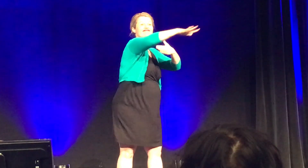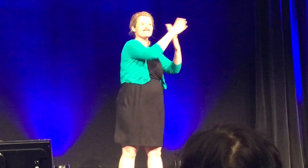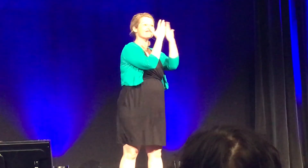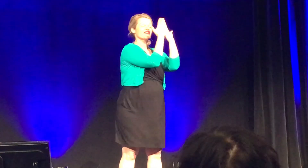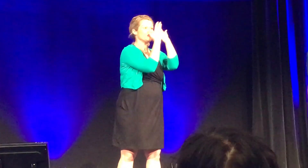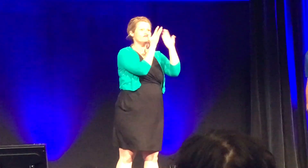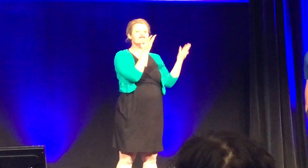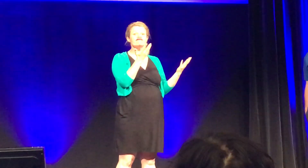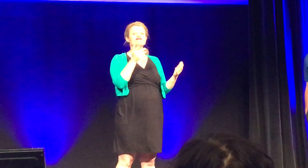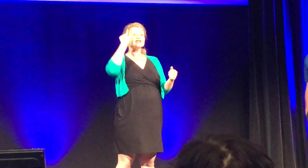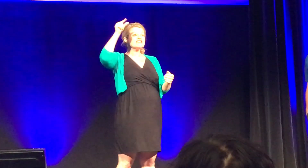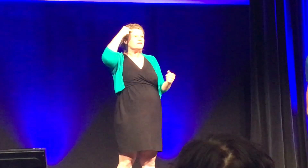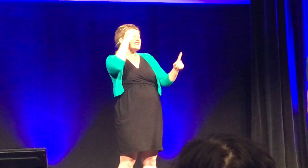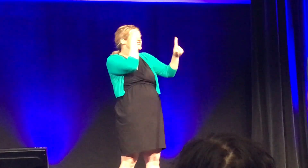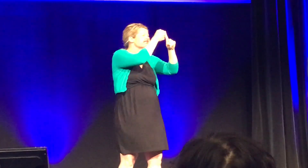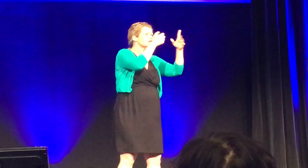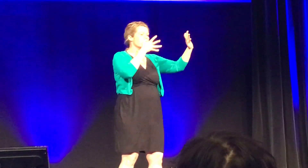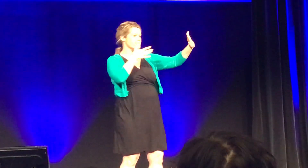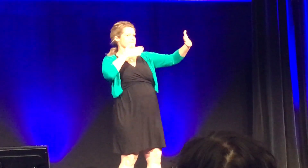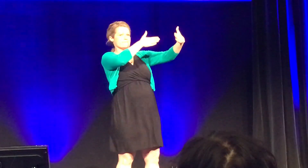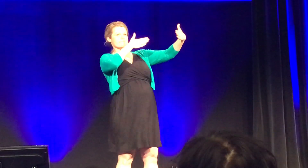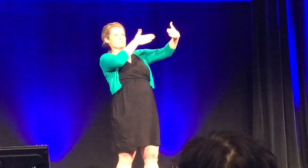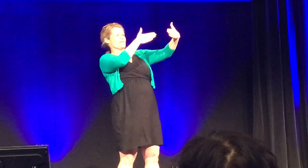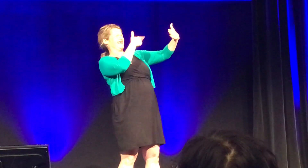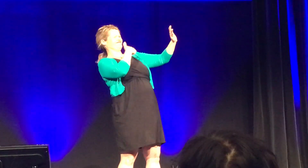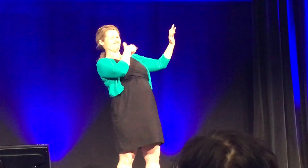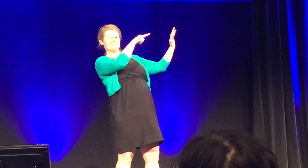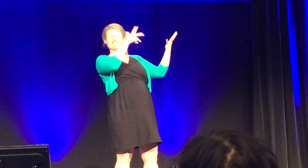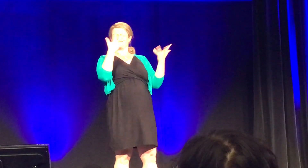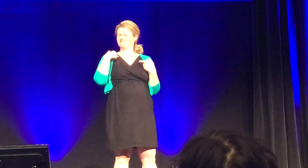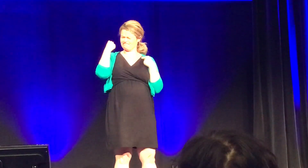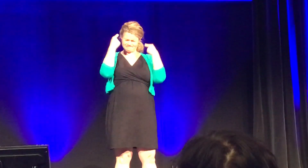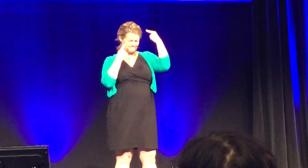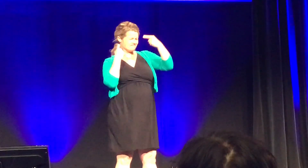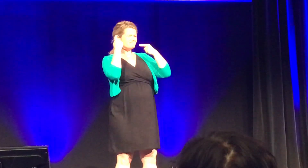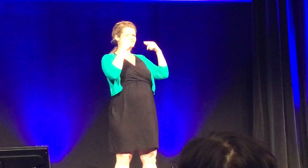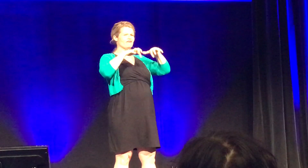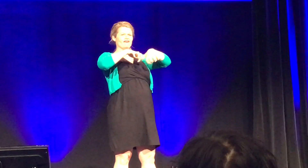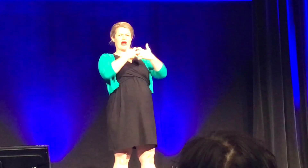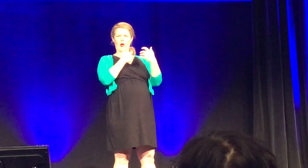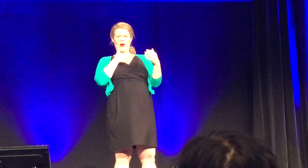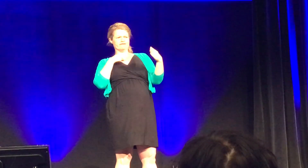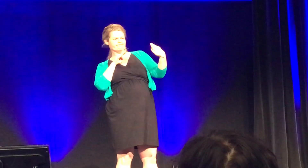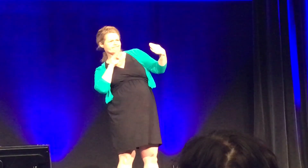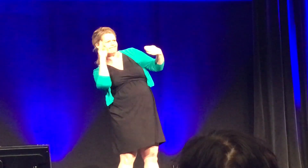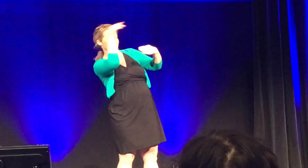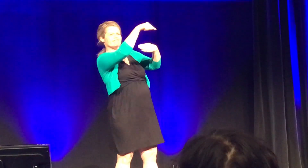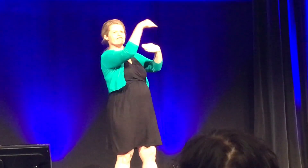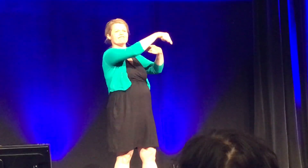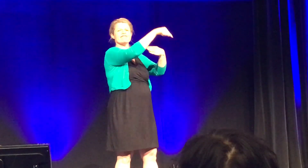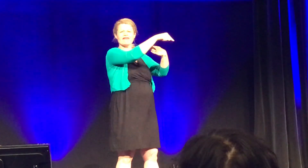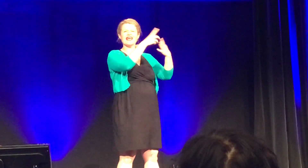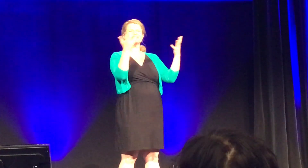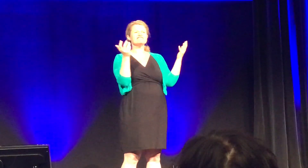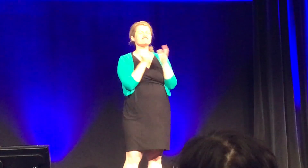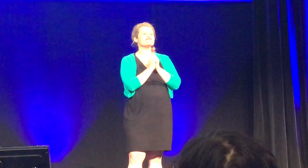access to really working our way through the hierarchies to get the funding that we would need to provide these resources in these different